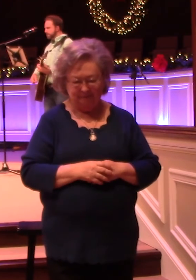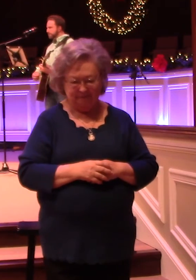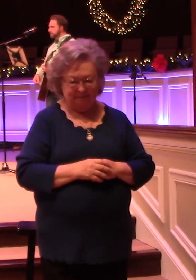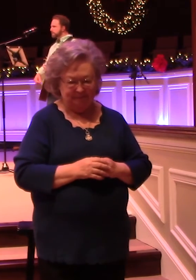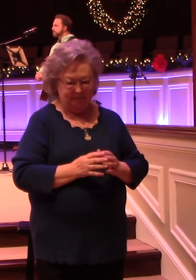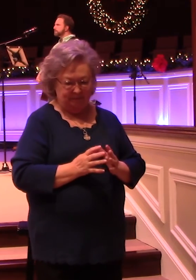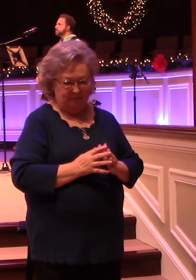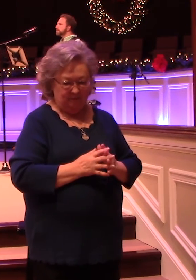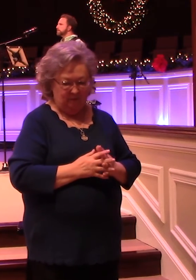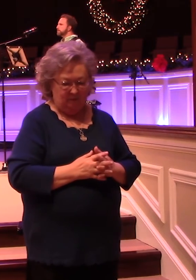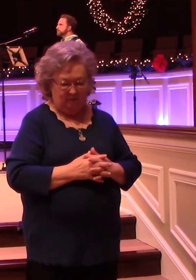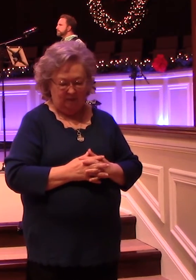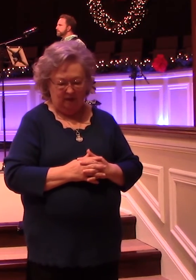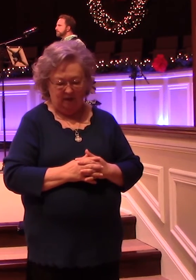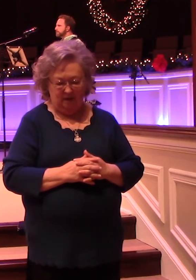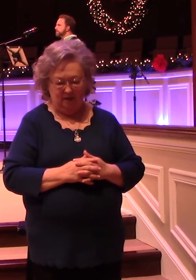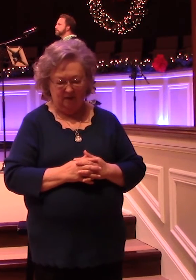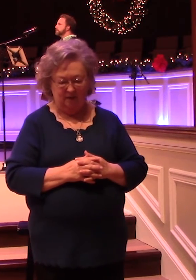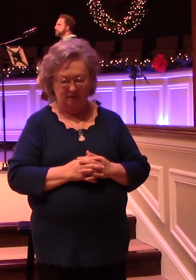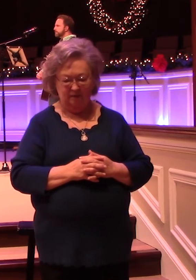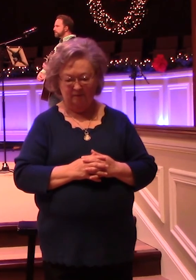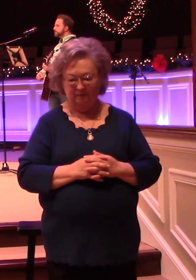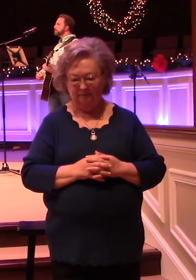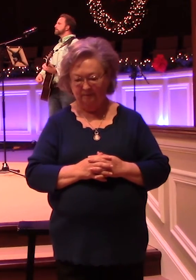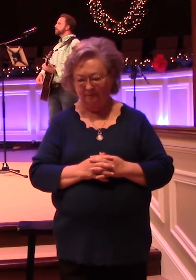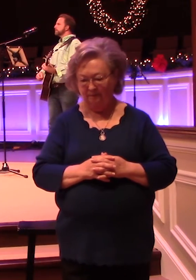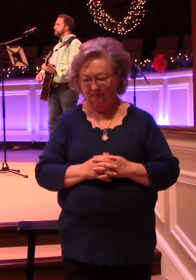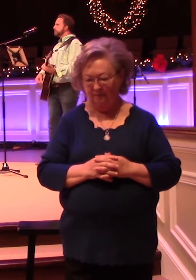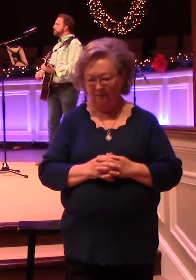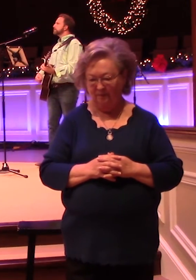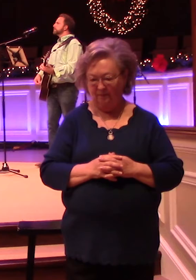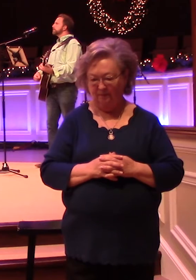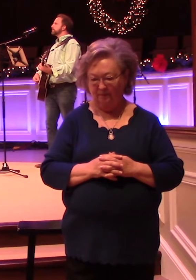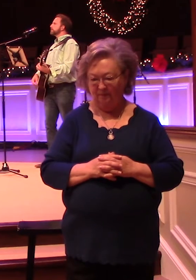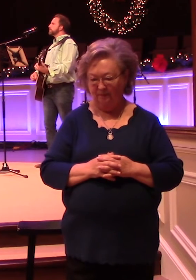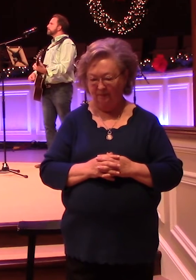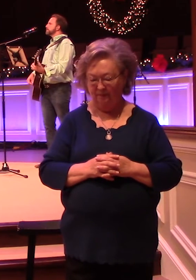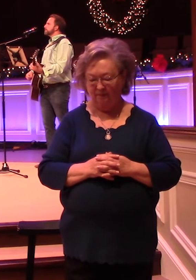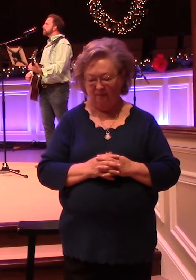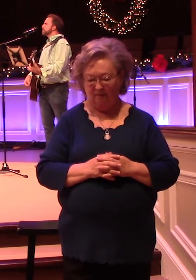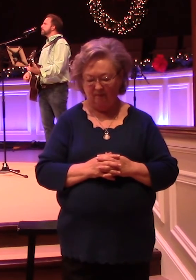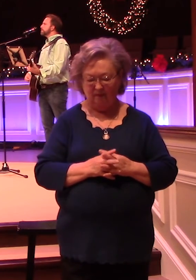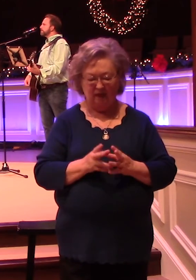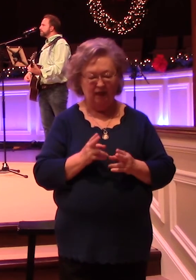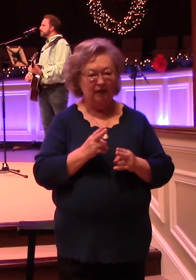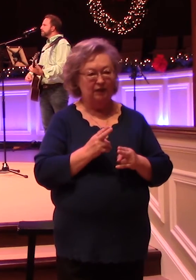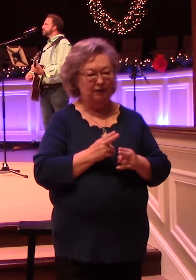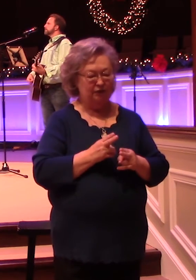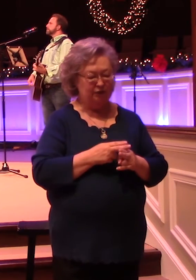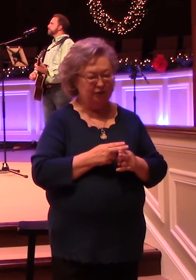In a moment or two, we're going to pause the invitation so that I can share some decisions with you.